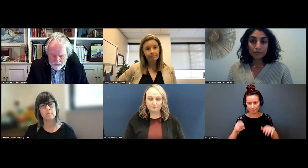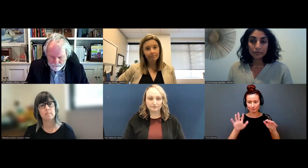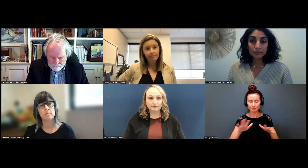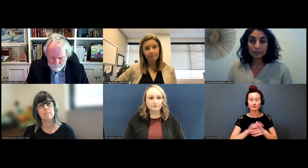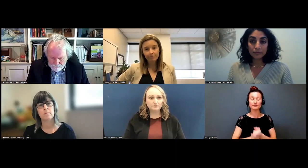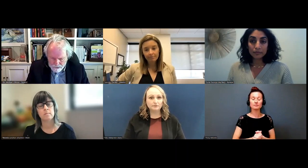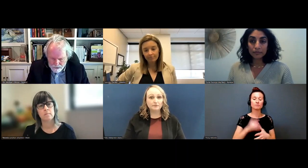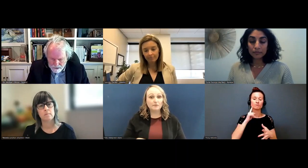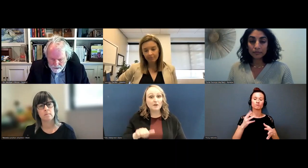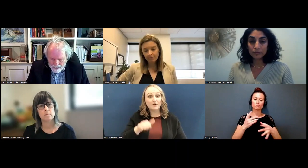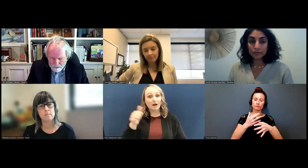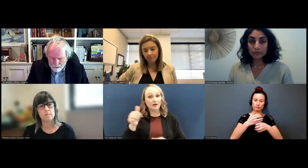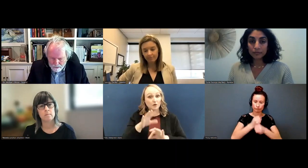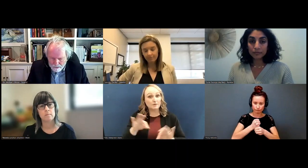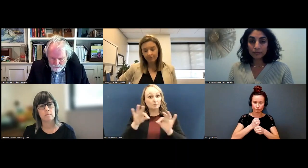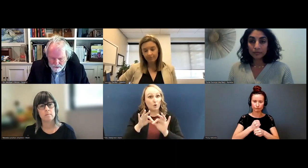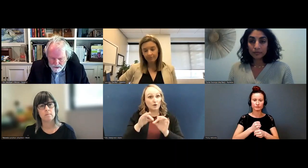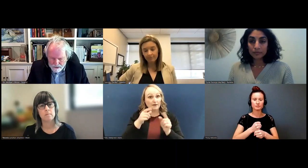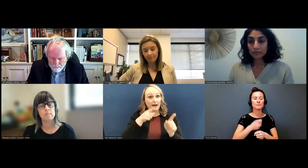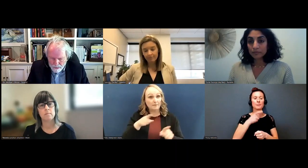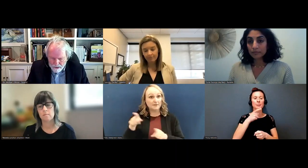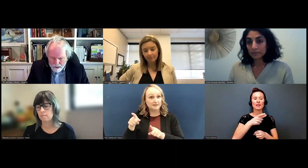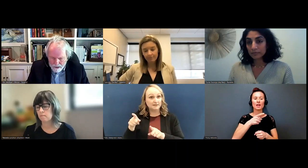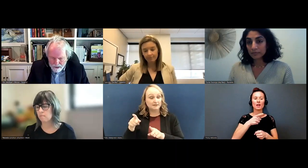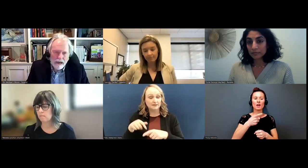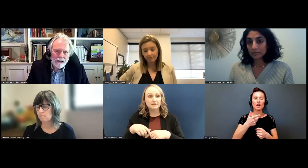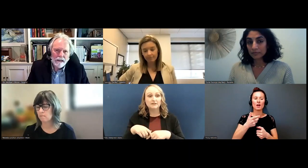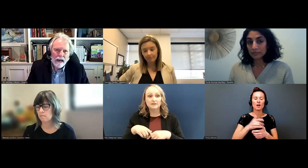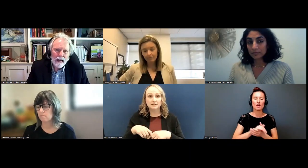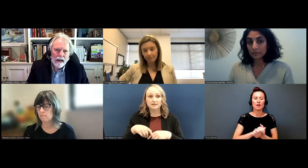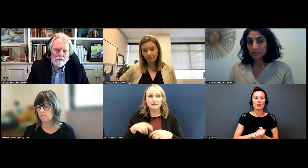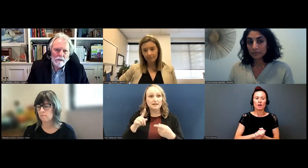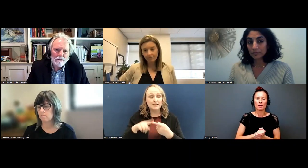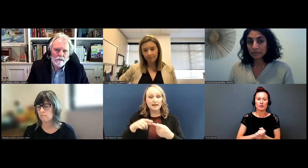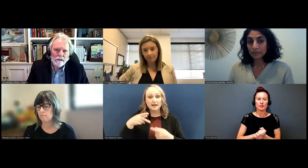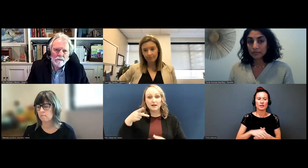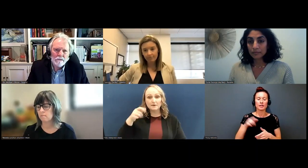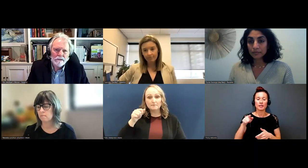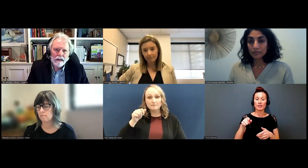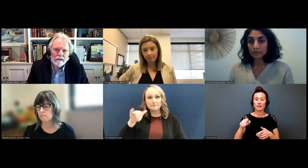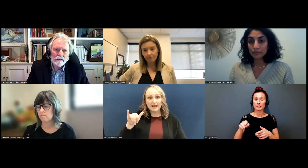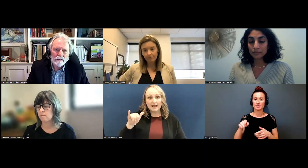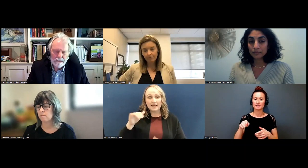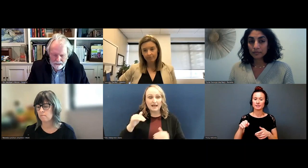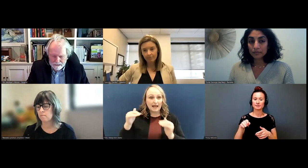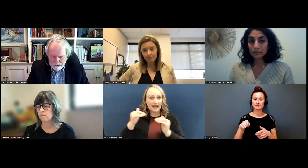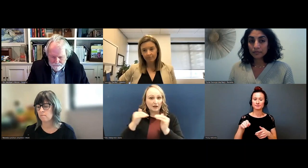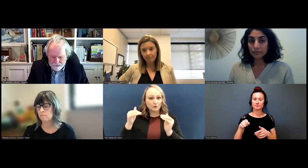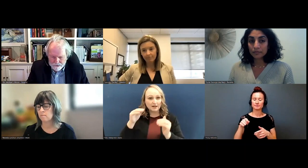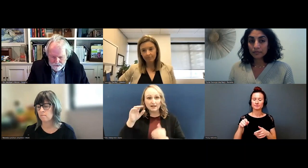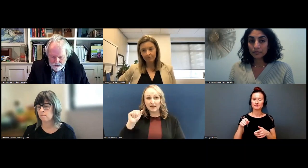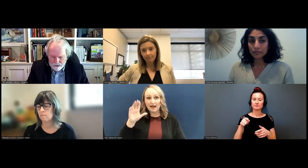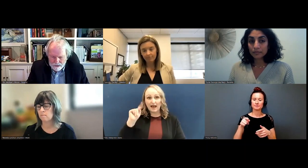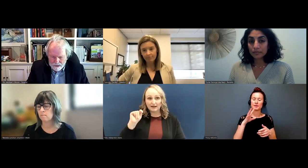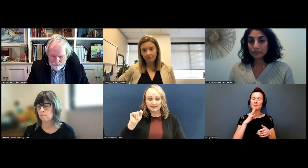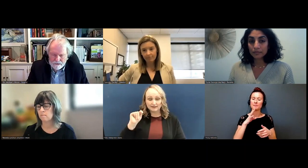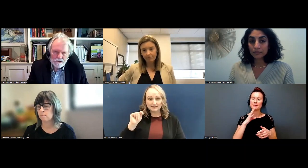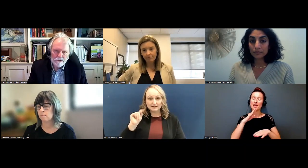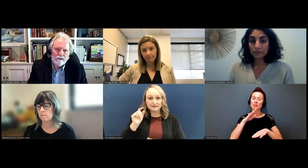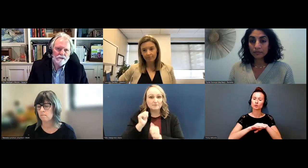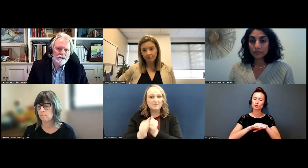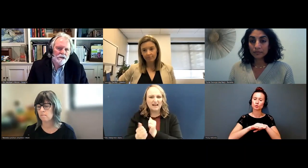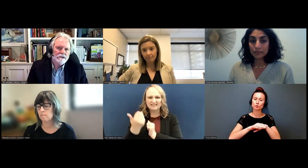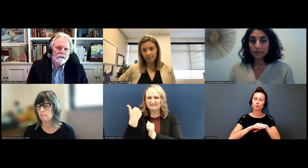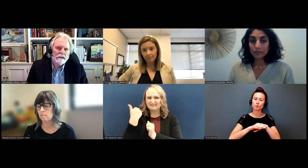developments. One was the Pay Equity Act that was passed by the Government of Canada a few years ago. This